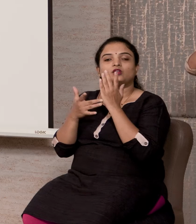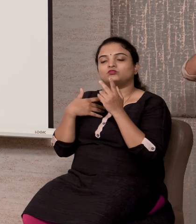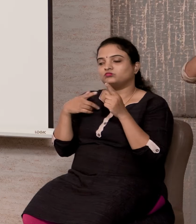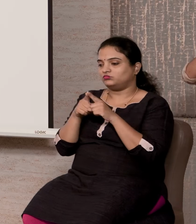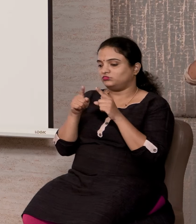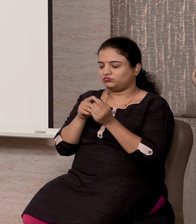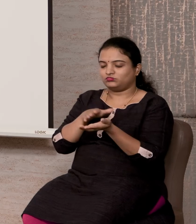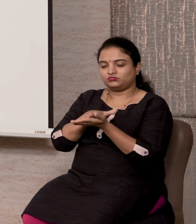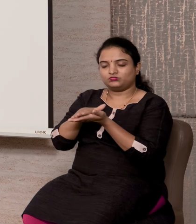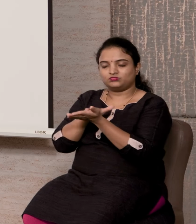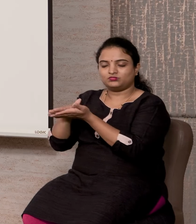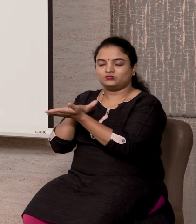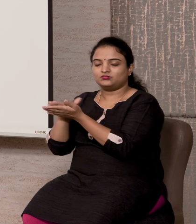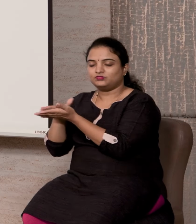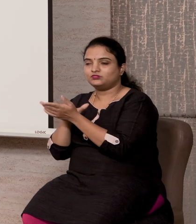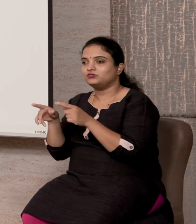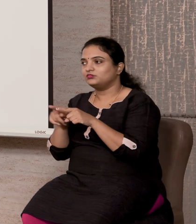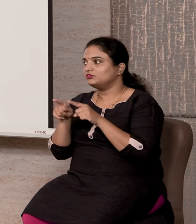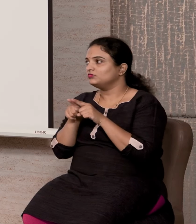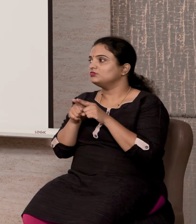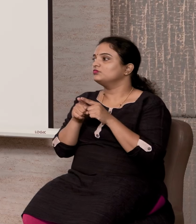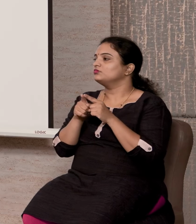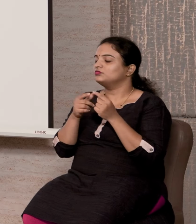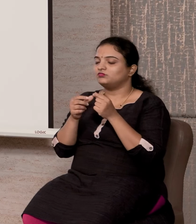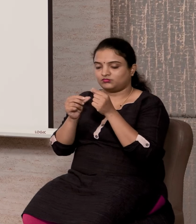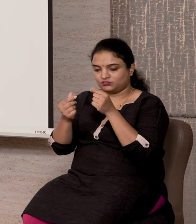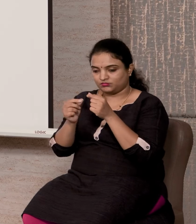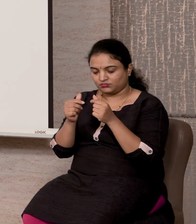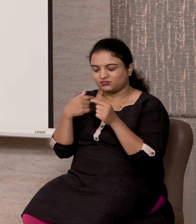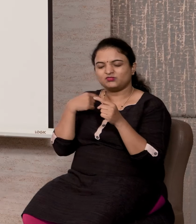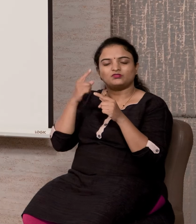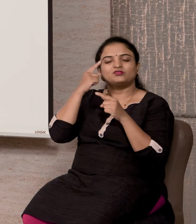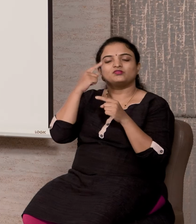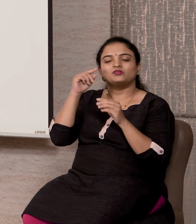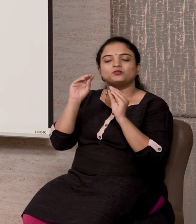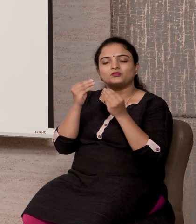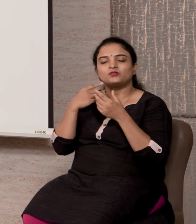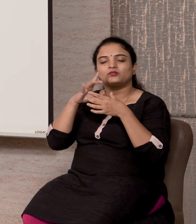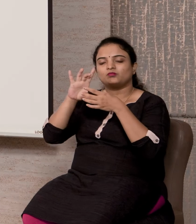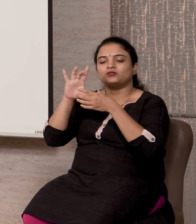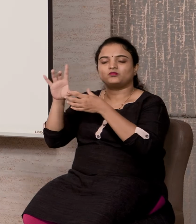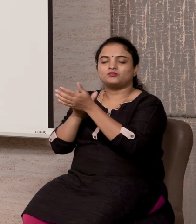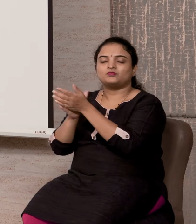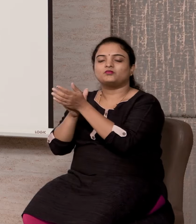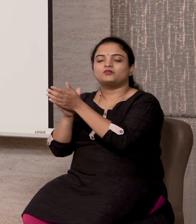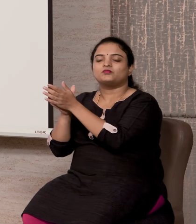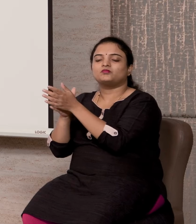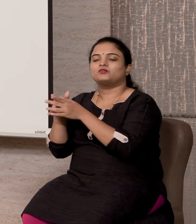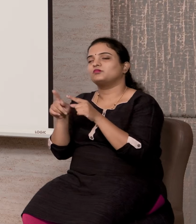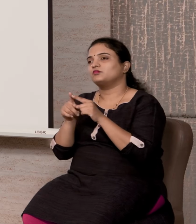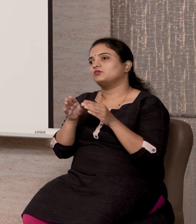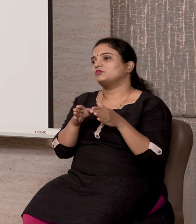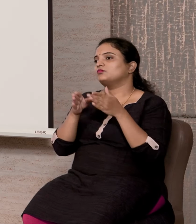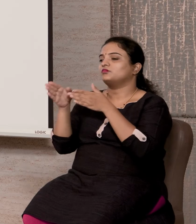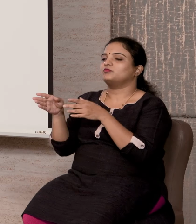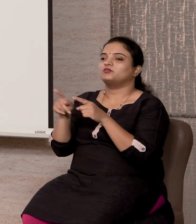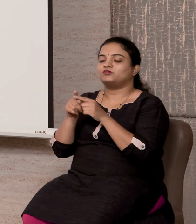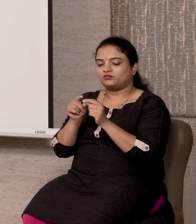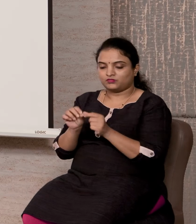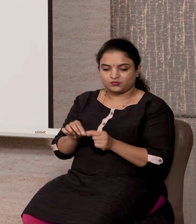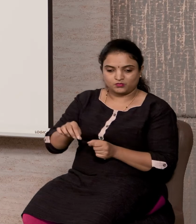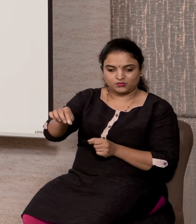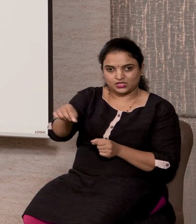in all the lab devices, right? At least you enable them to know what are the different chemicals in which bottles and so on. And then the next step is towards, say, measurement